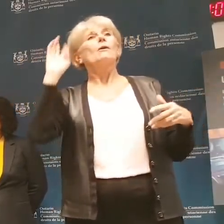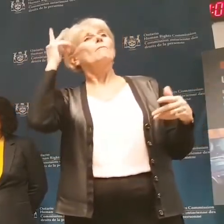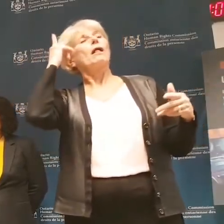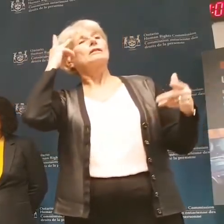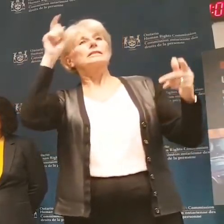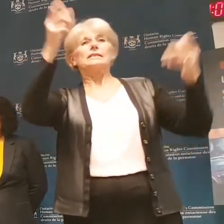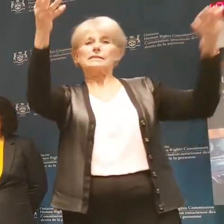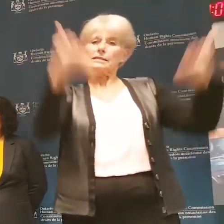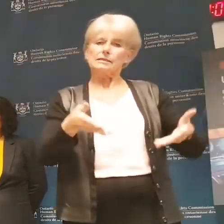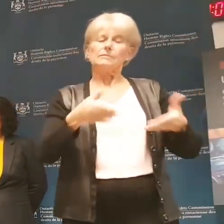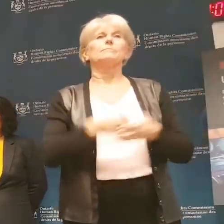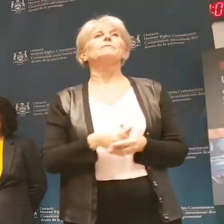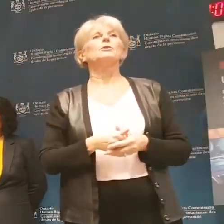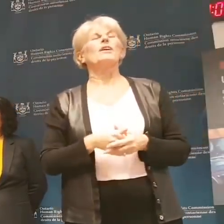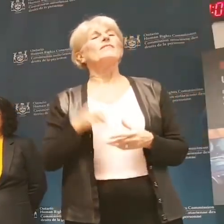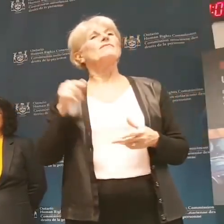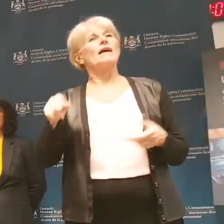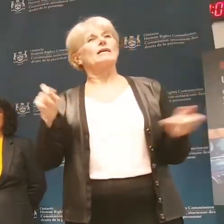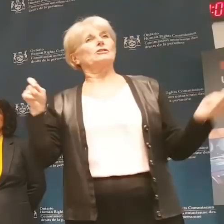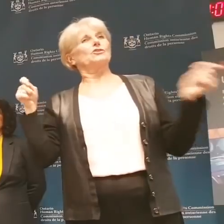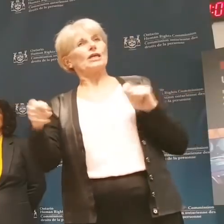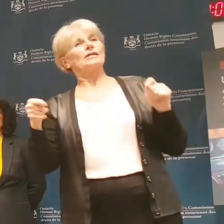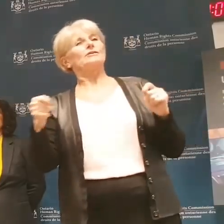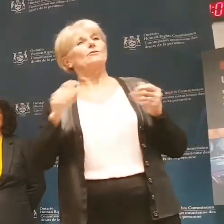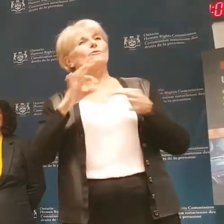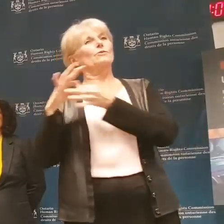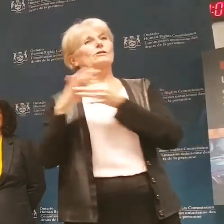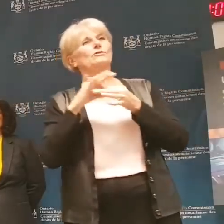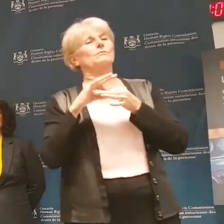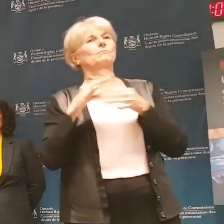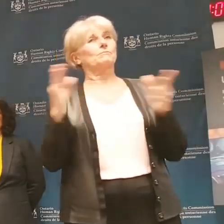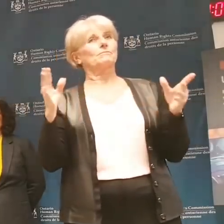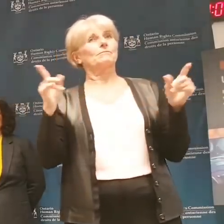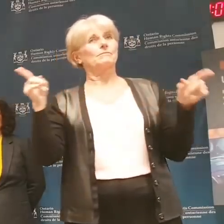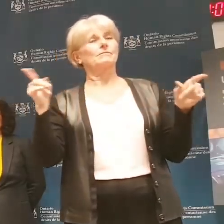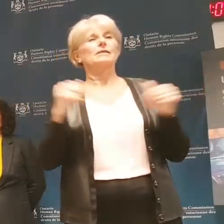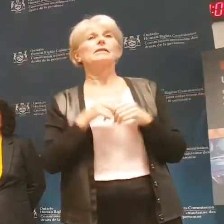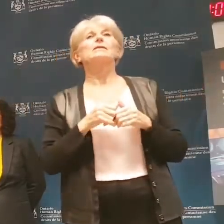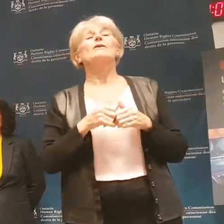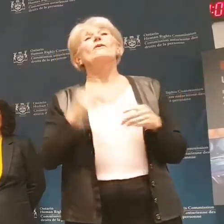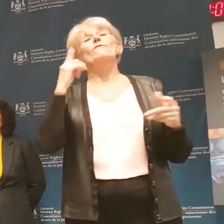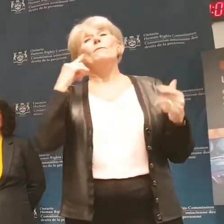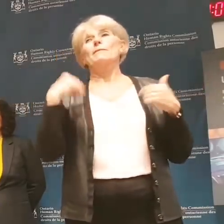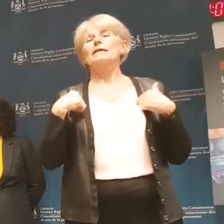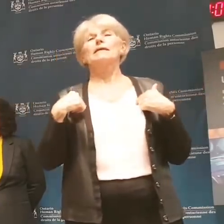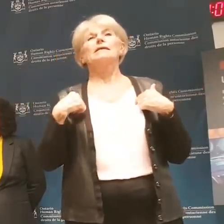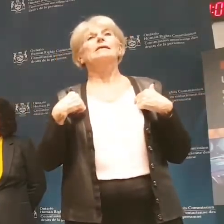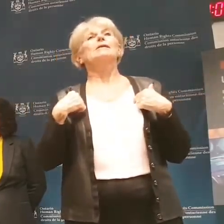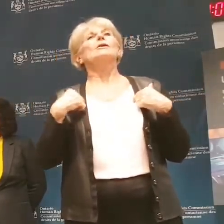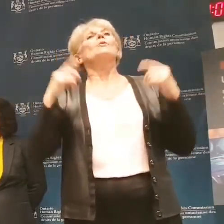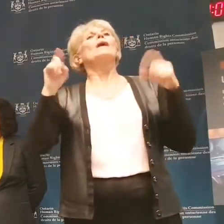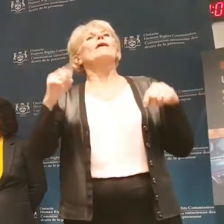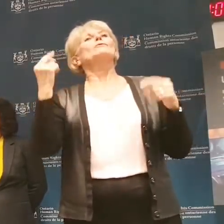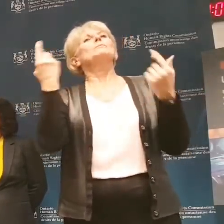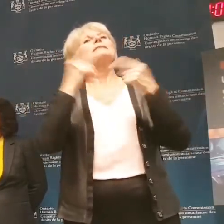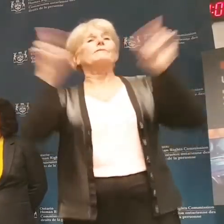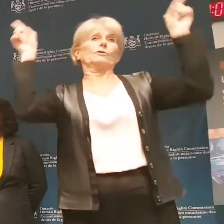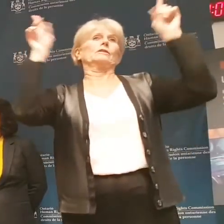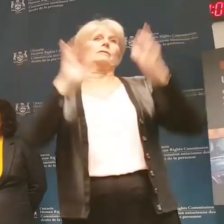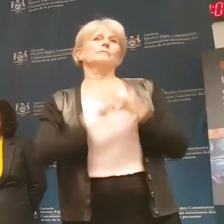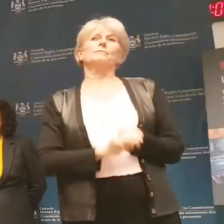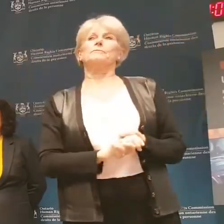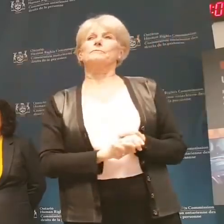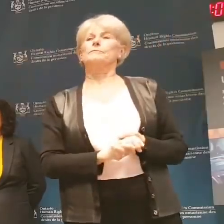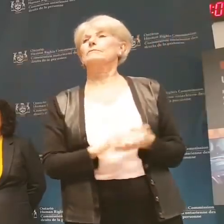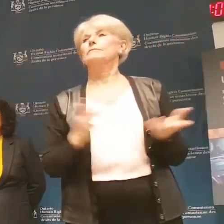table? That changes that relationship between policing and black communities, right? So I think what it would mean to me is doing something they have not yet done. Because at